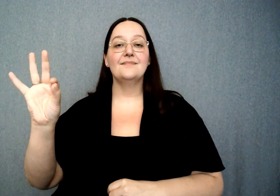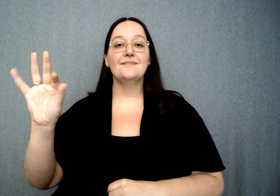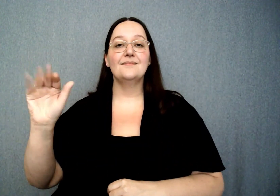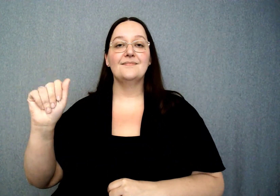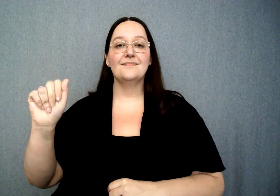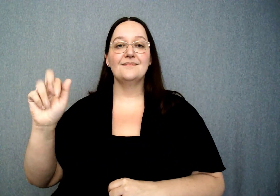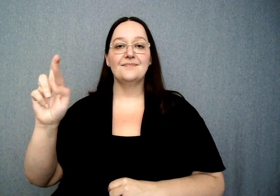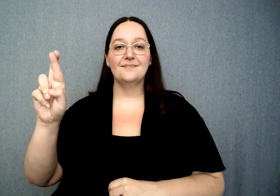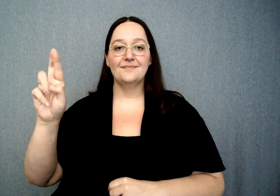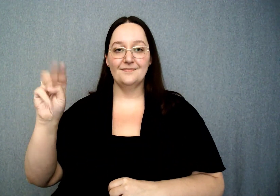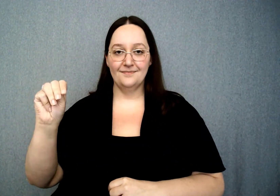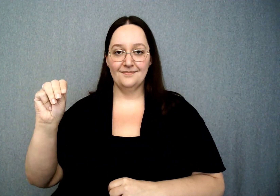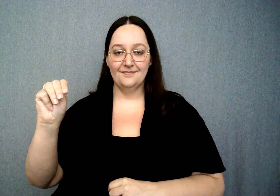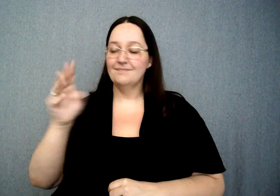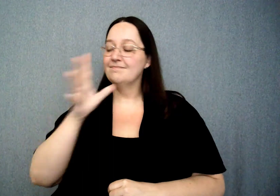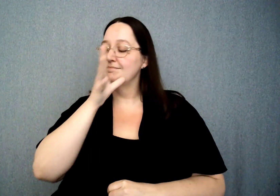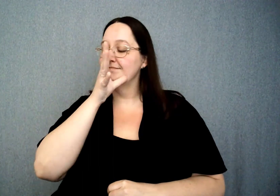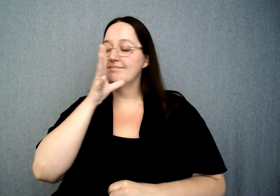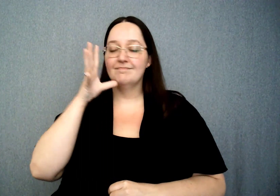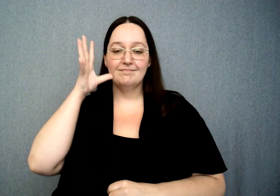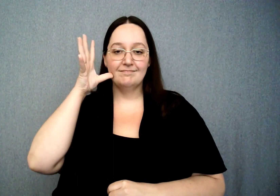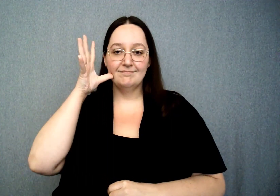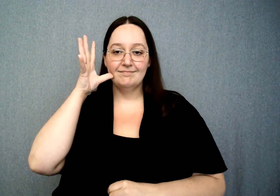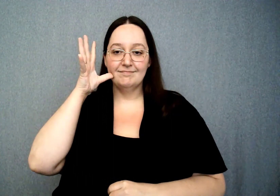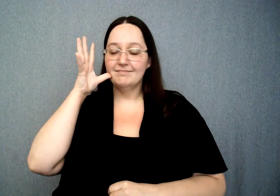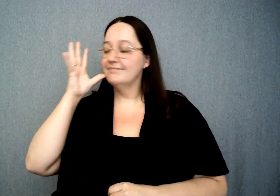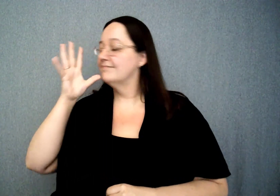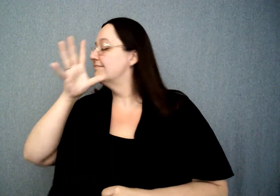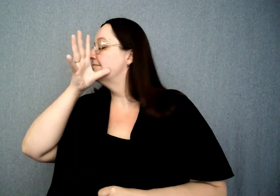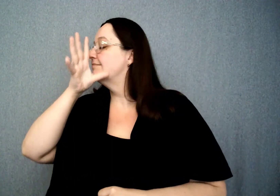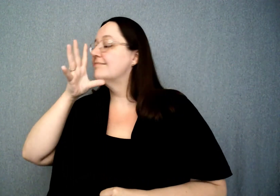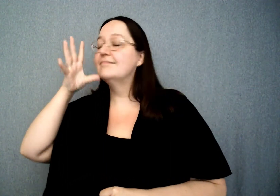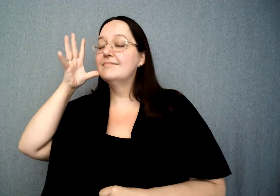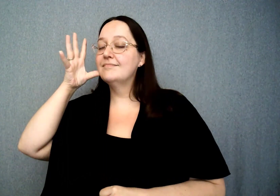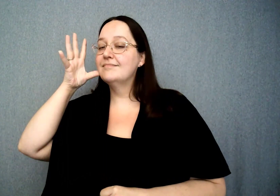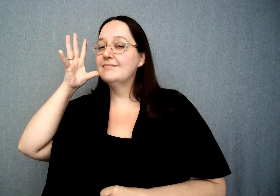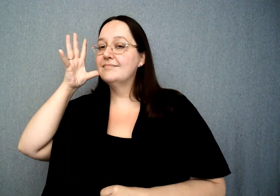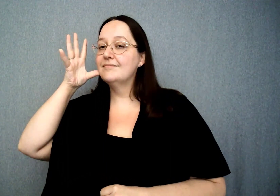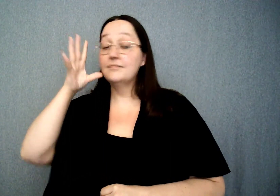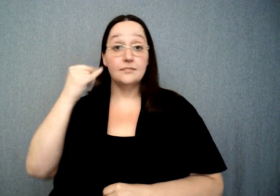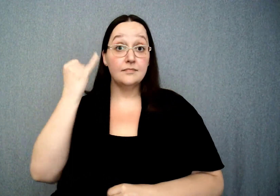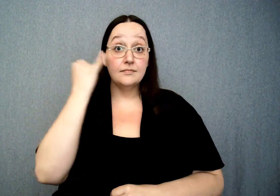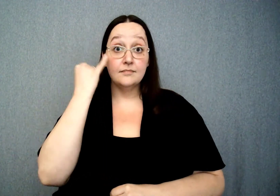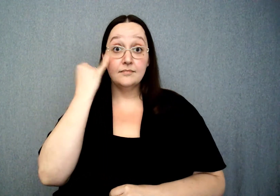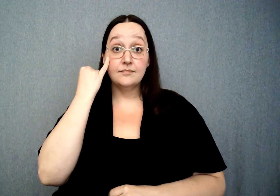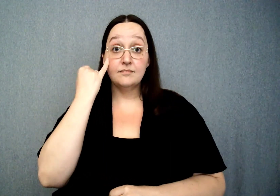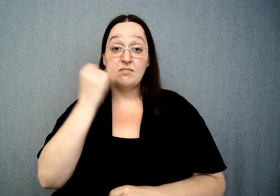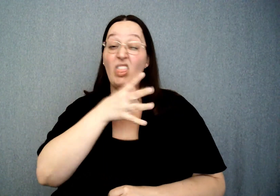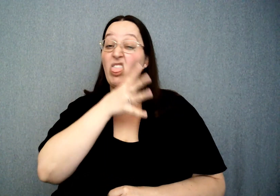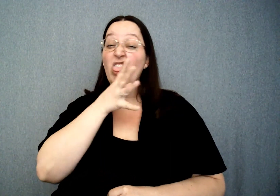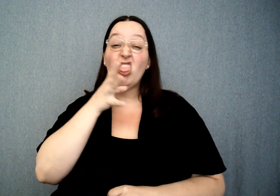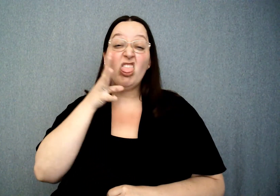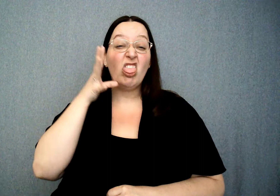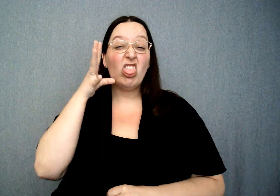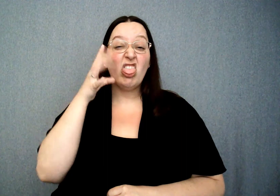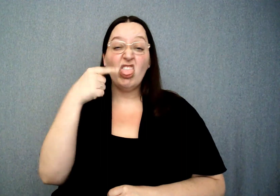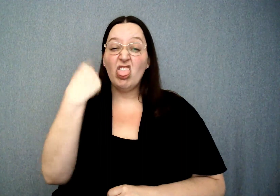Number 35, farm. 5 that you're going to sweep under your chin with your thumb. Now if you add